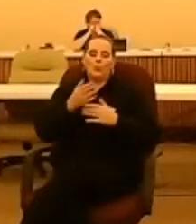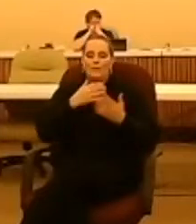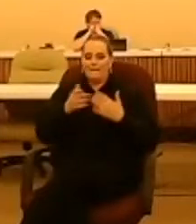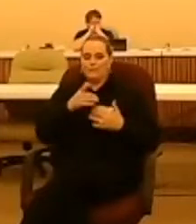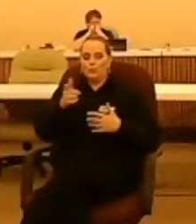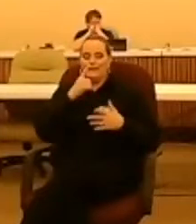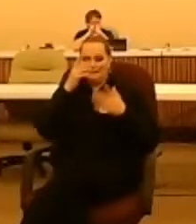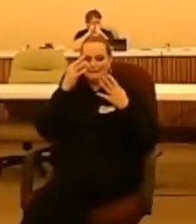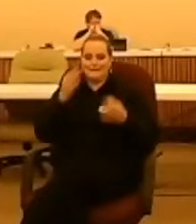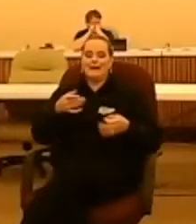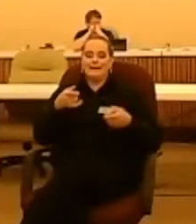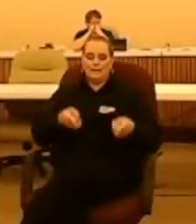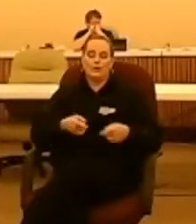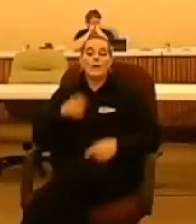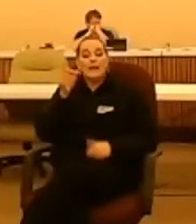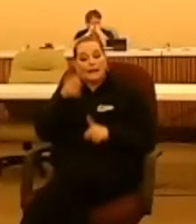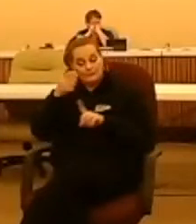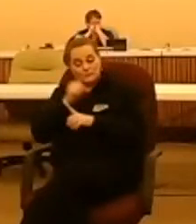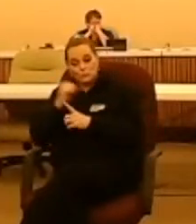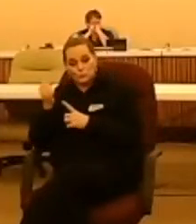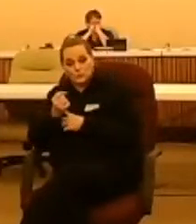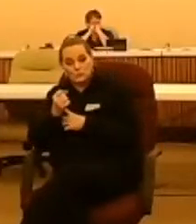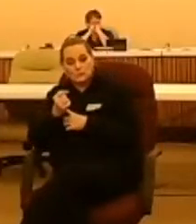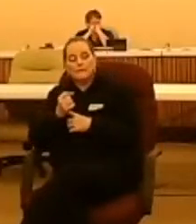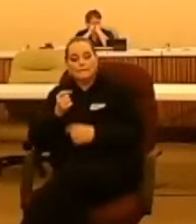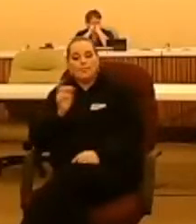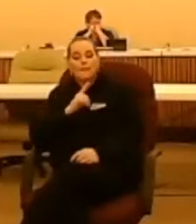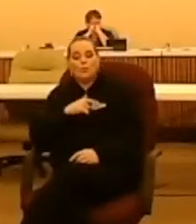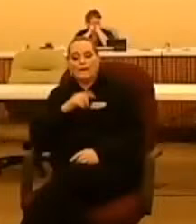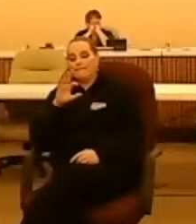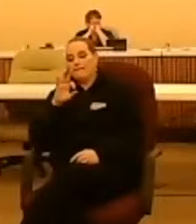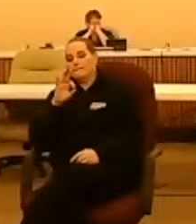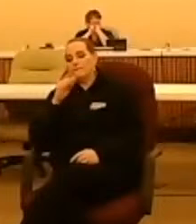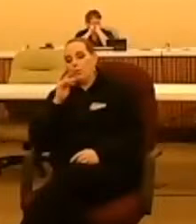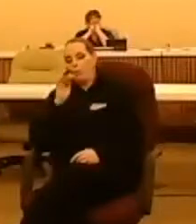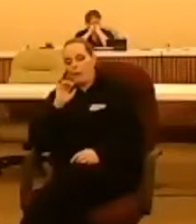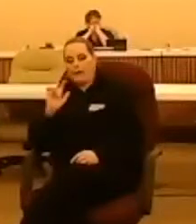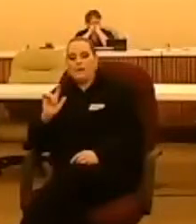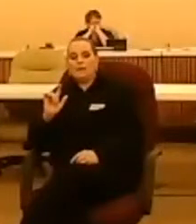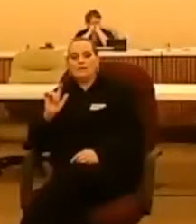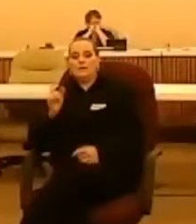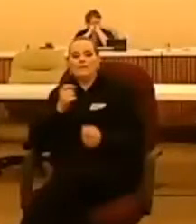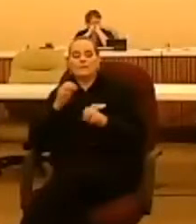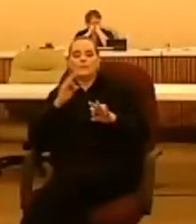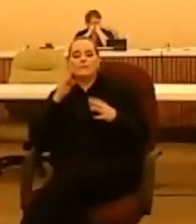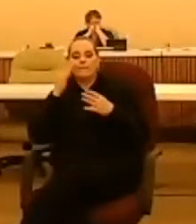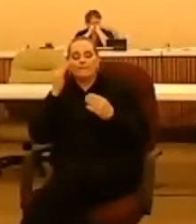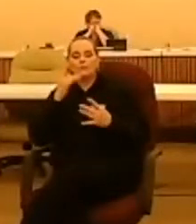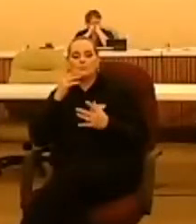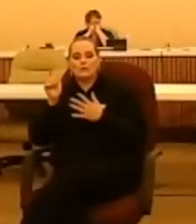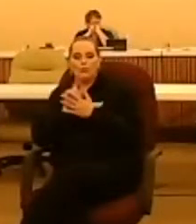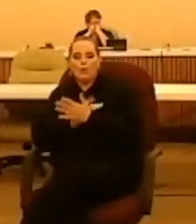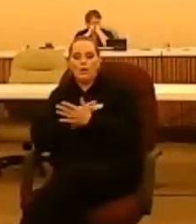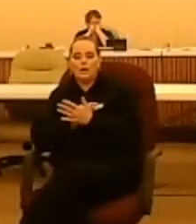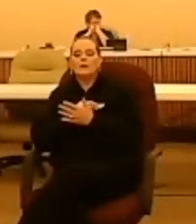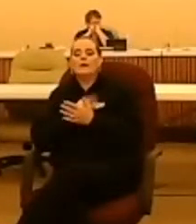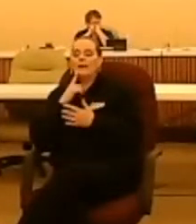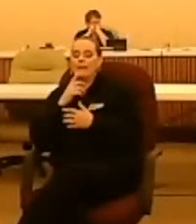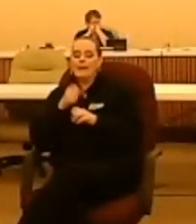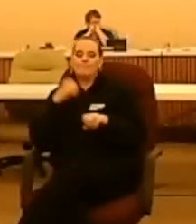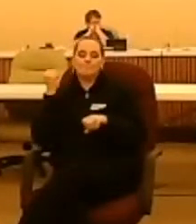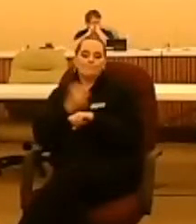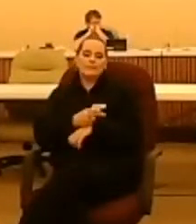here. In this case, we have FOIL, we have the Freedom of Information Law, which governs and supersedes